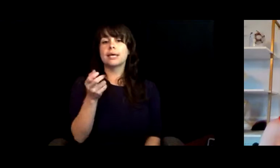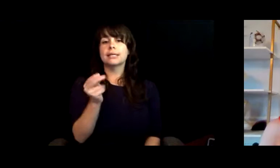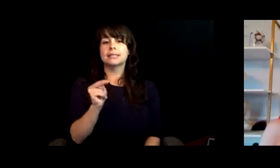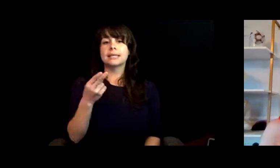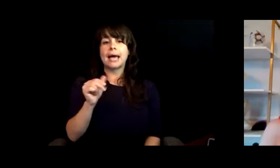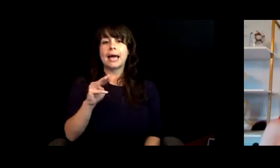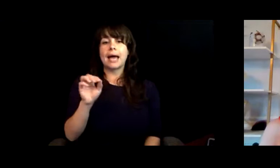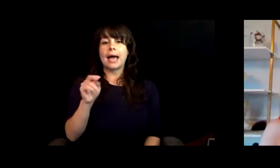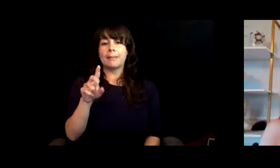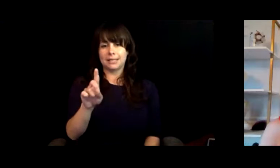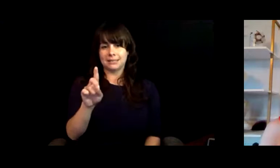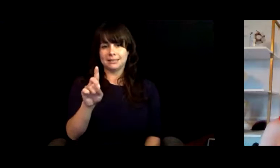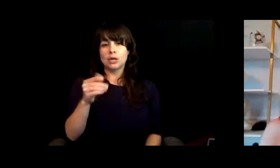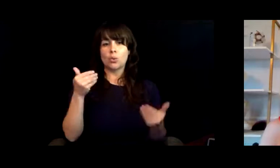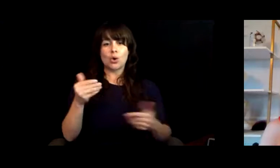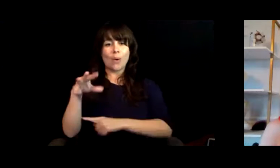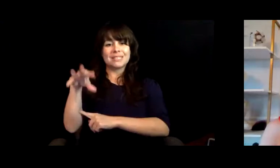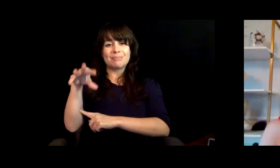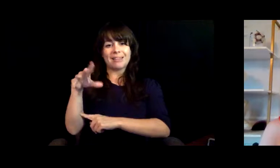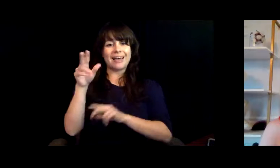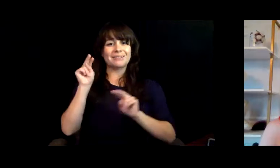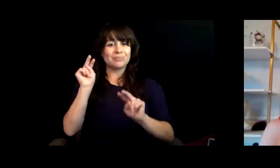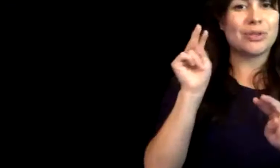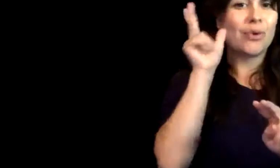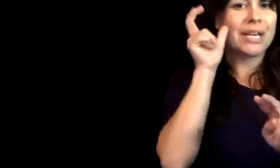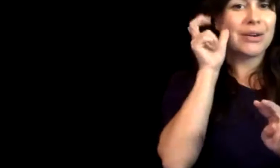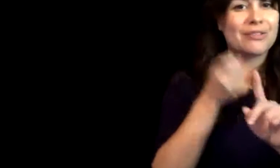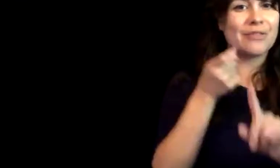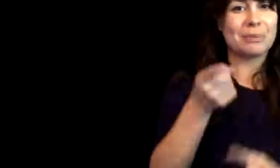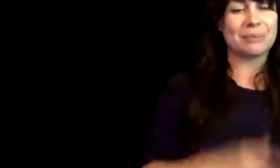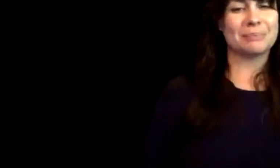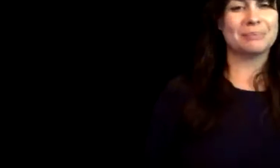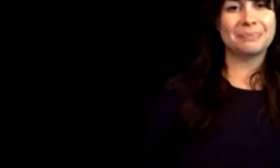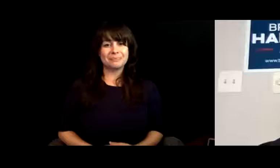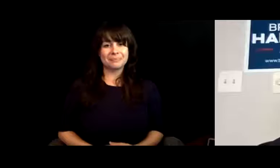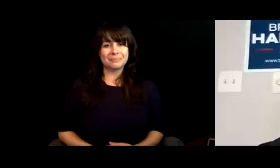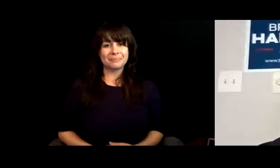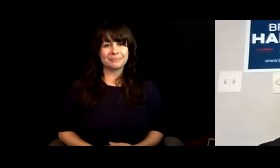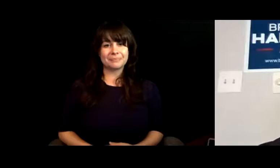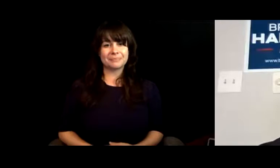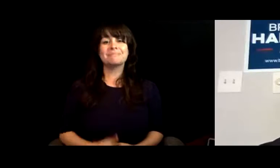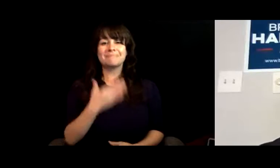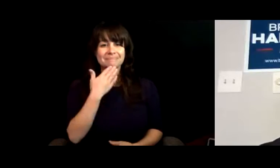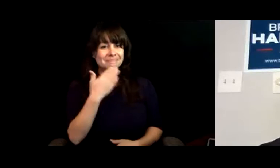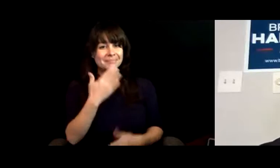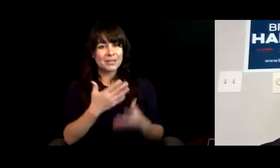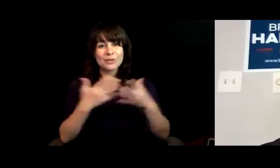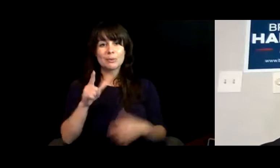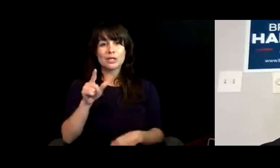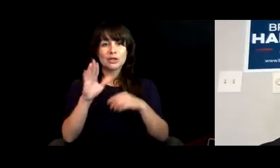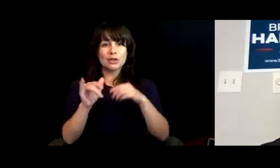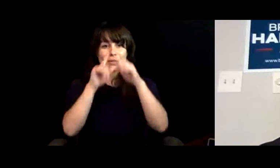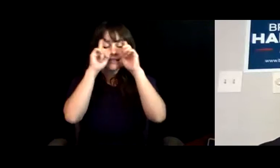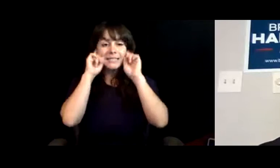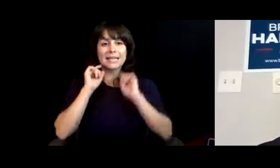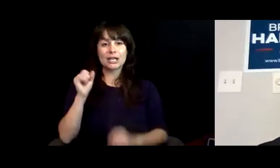put you on the spotlight, and we look forward to hearing from you. Well, I want to thank you so much, Lucy and Sharon. I want to